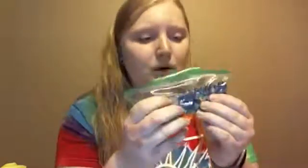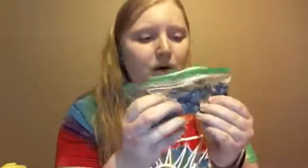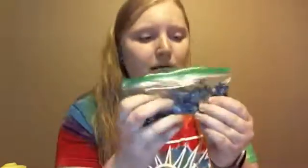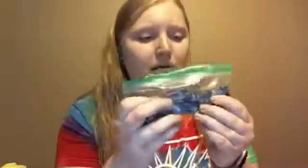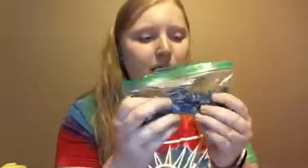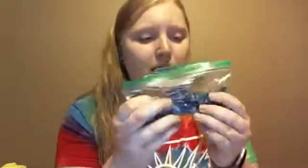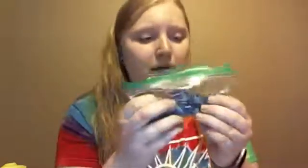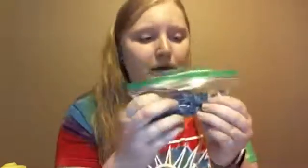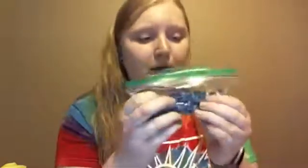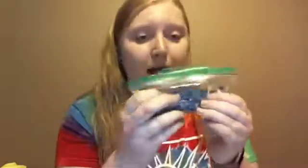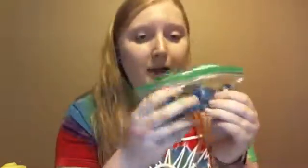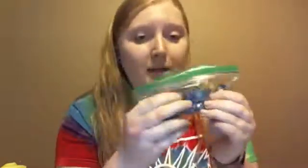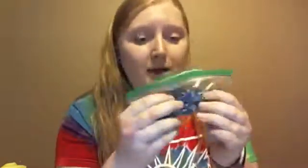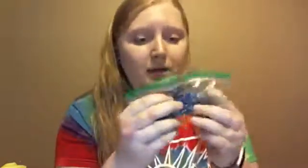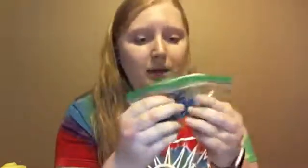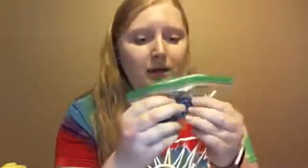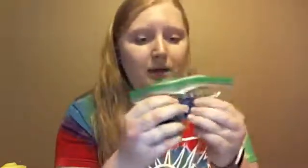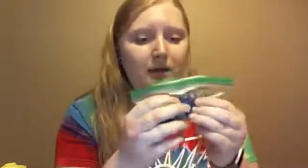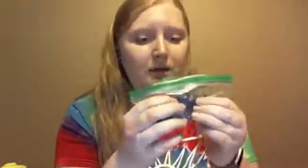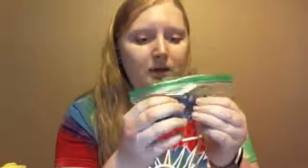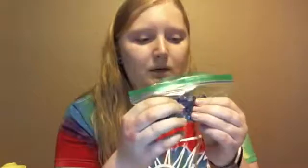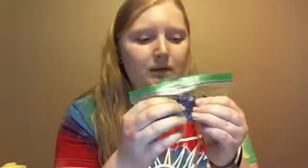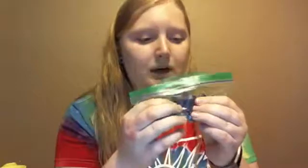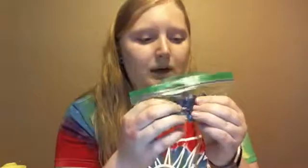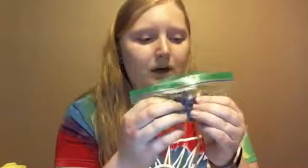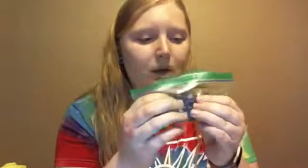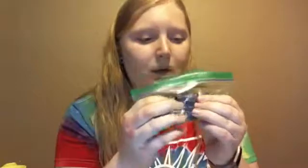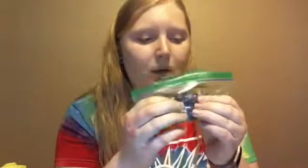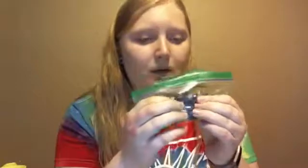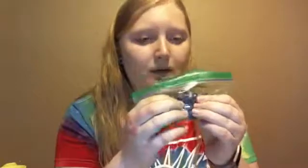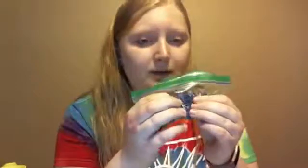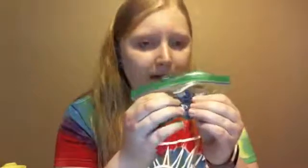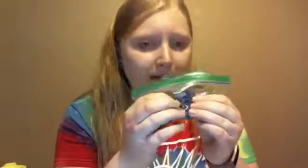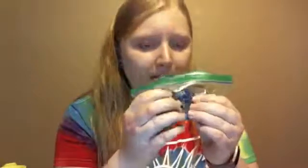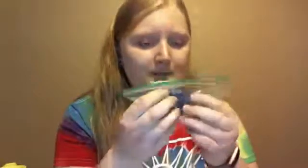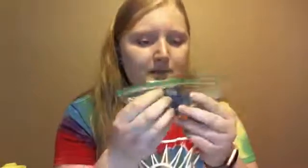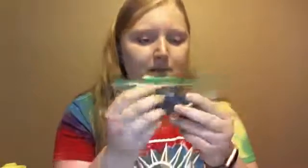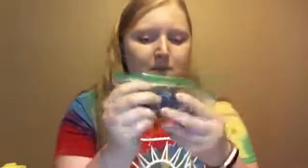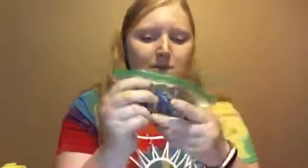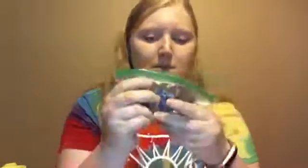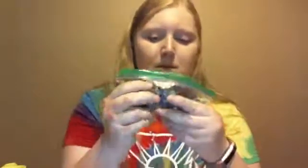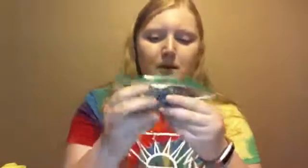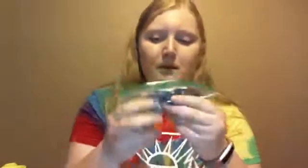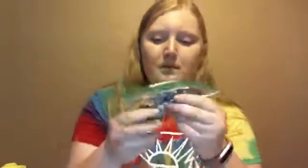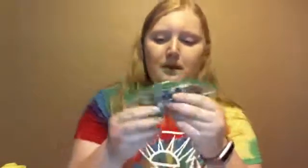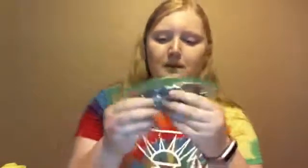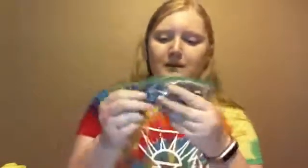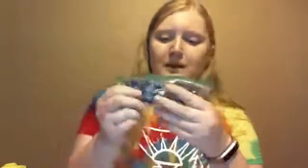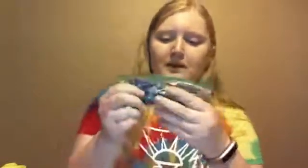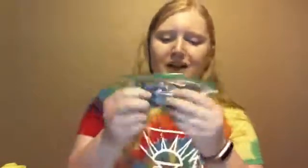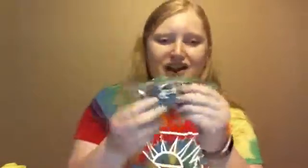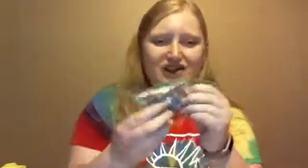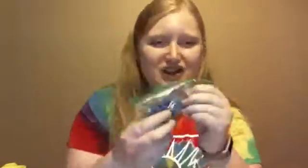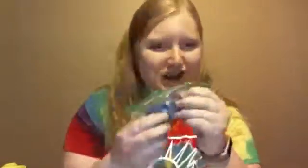cool different element to it because you can feel the holes in it. It feels very